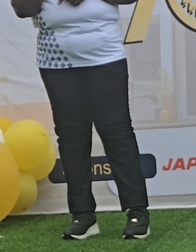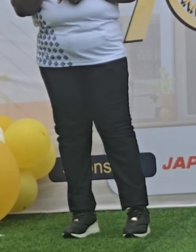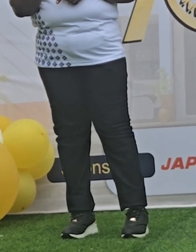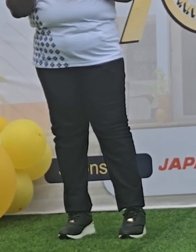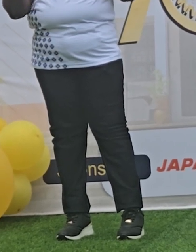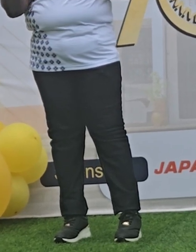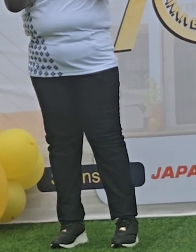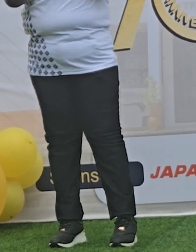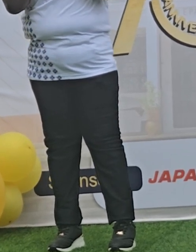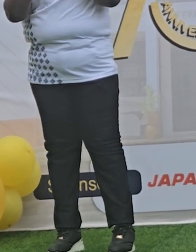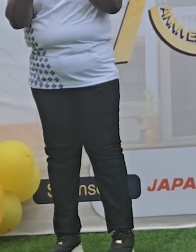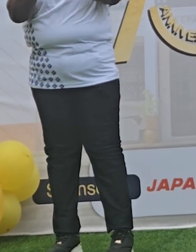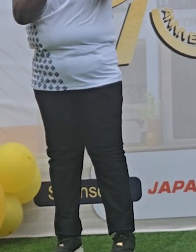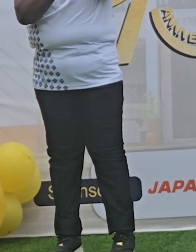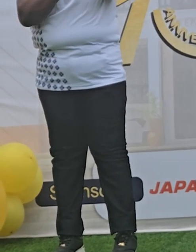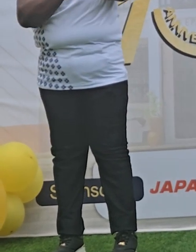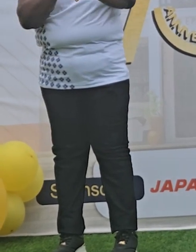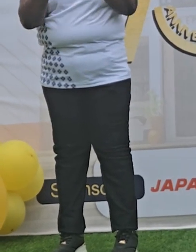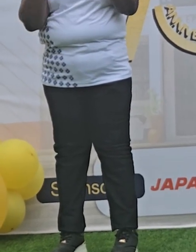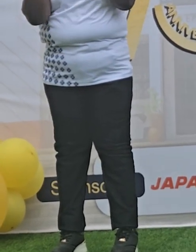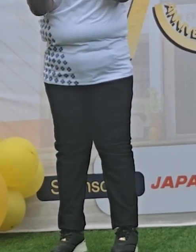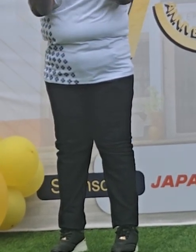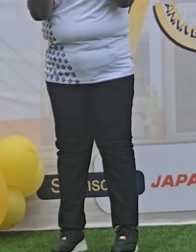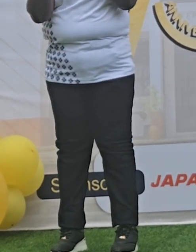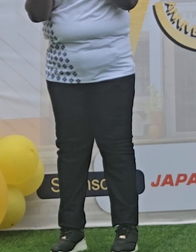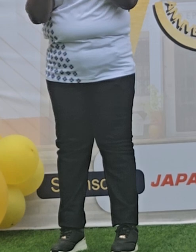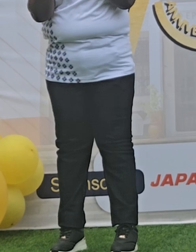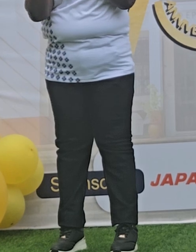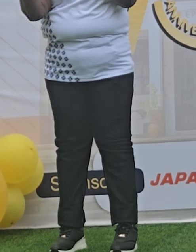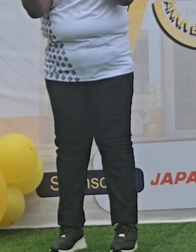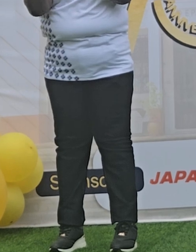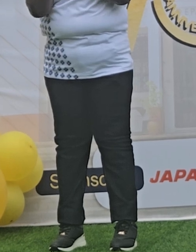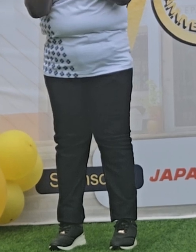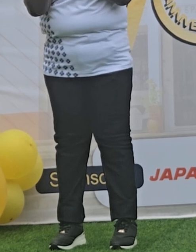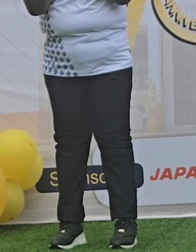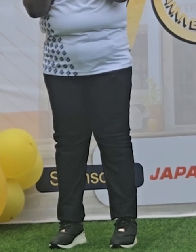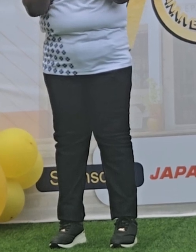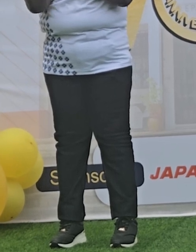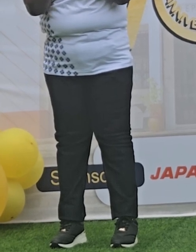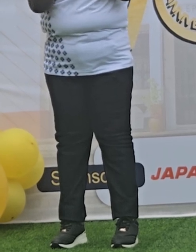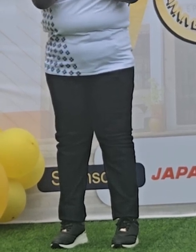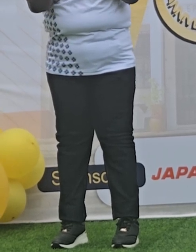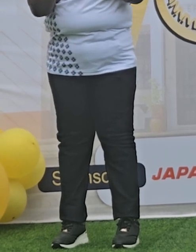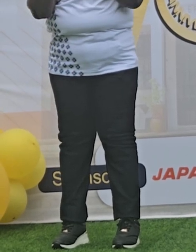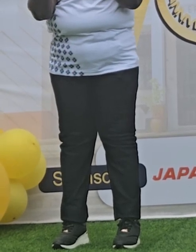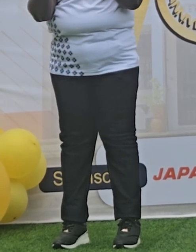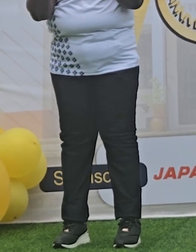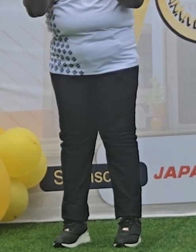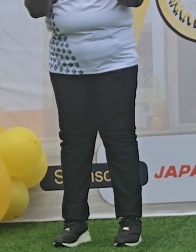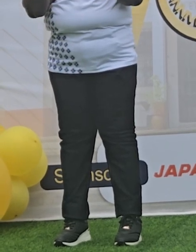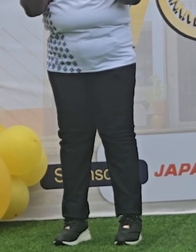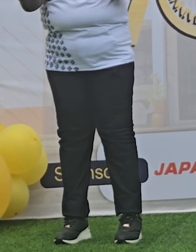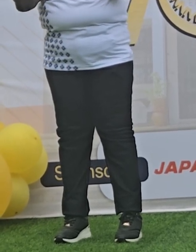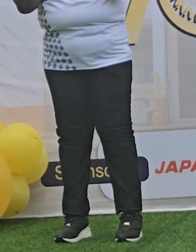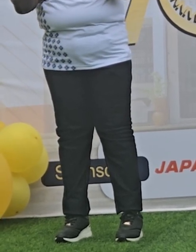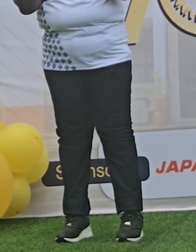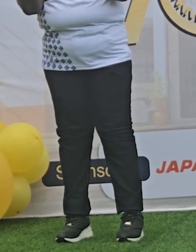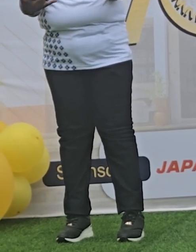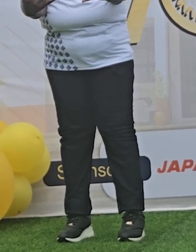The course also provided a meaningful interpretation of present social